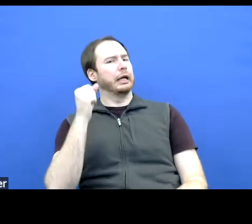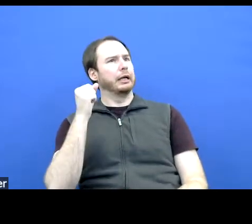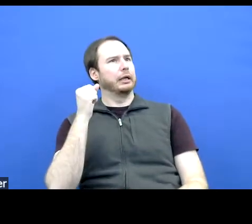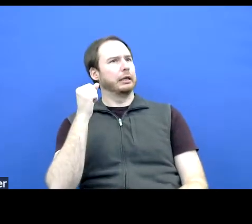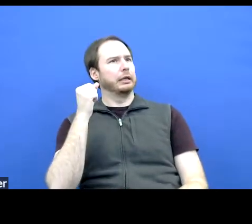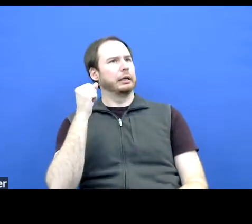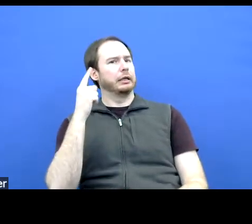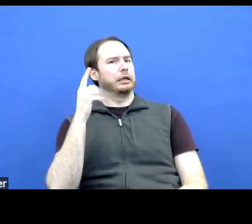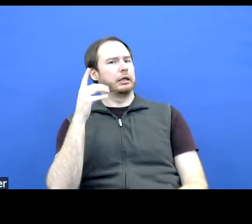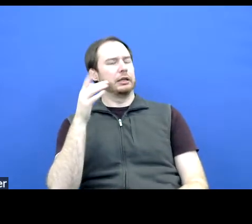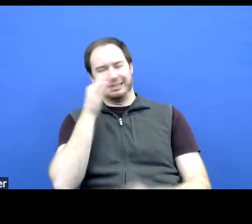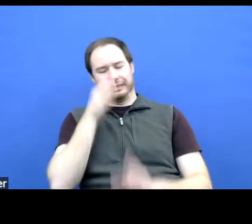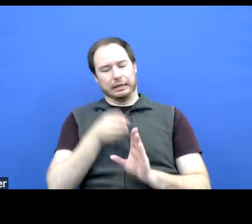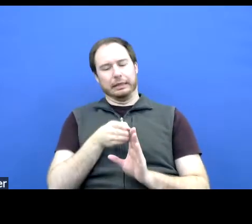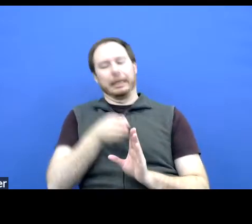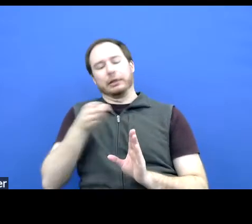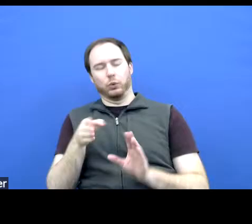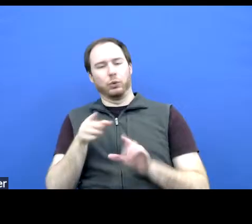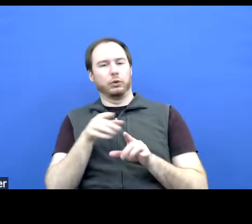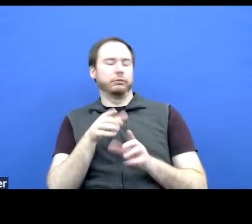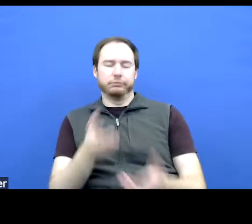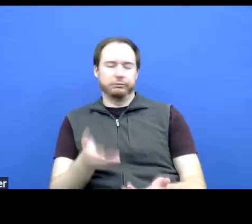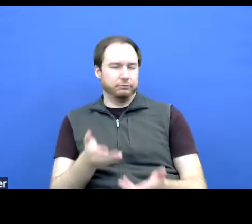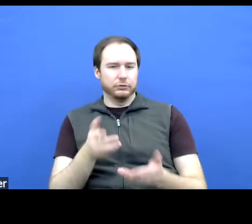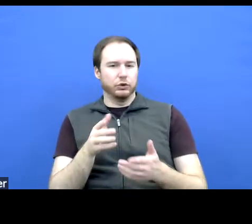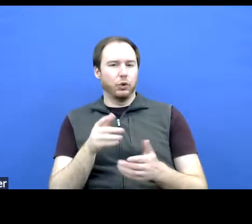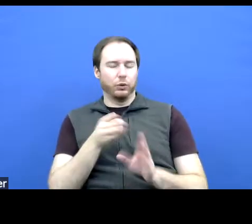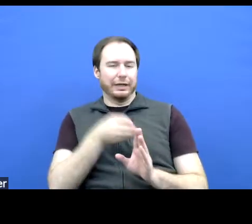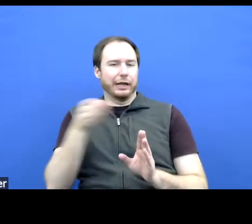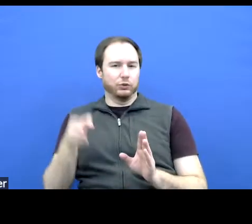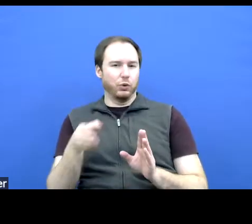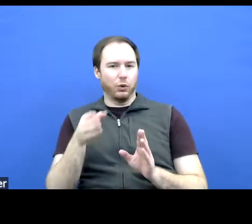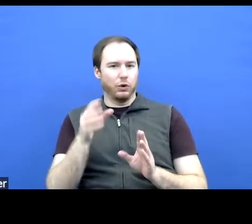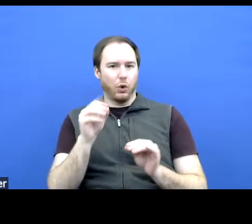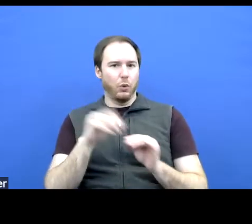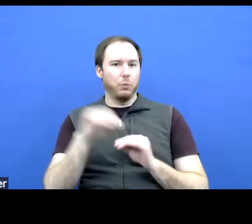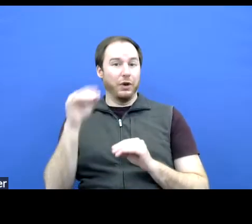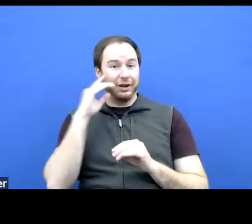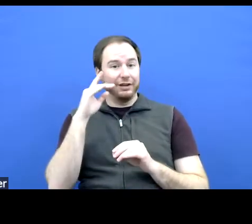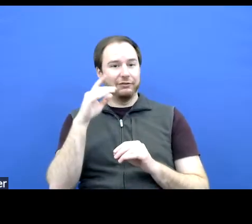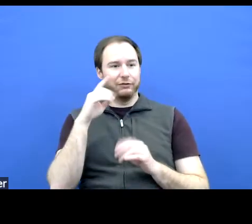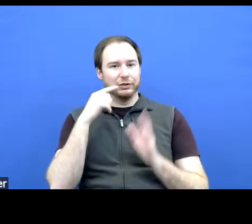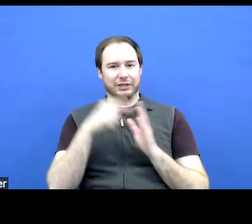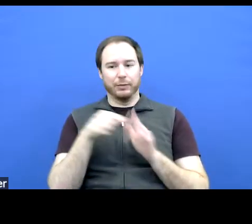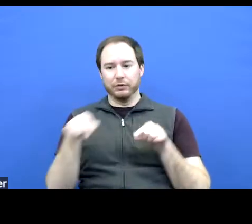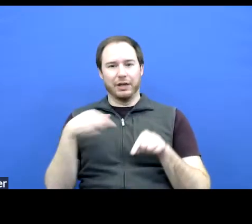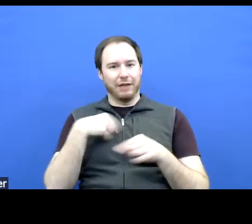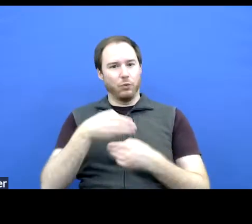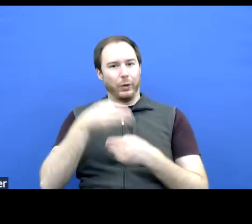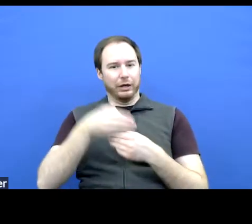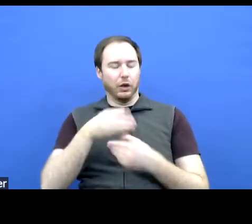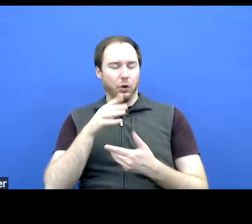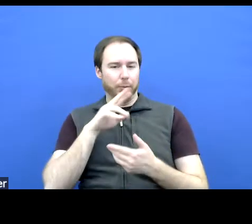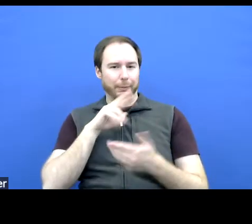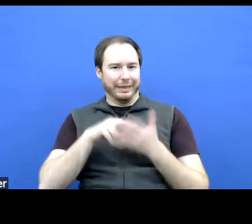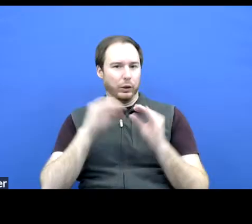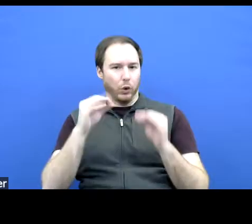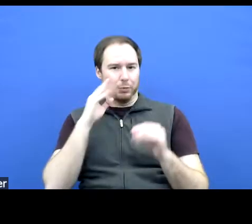literally next door. Okay. Yeah. So okay. It's if there was a window between the two, the answer would be no.